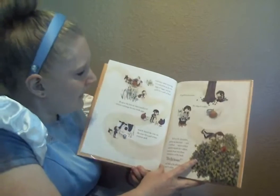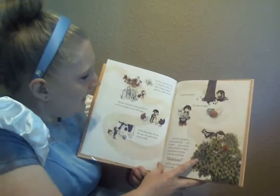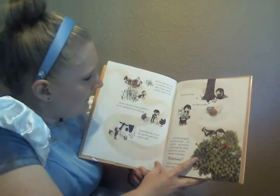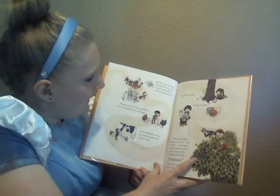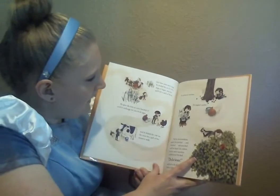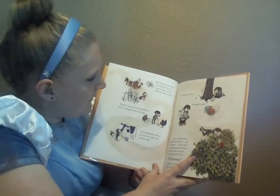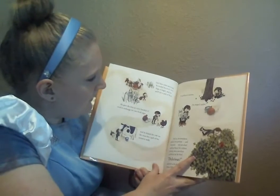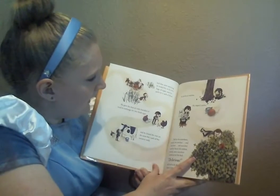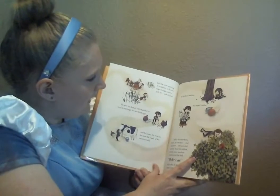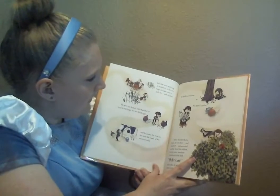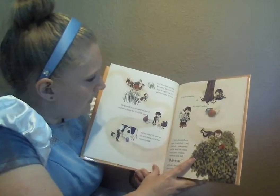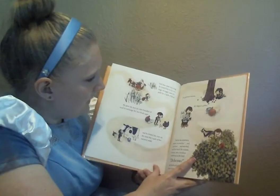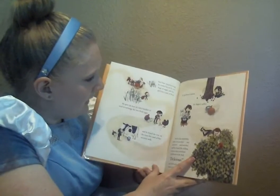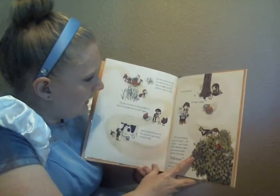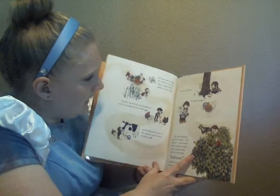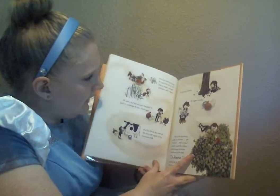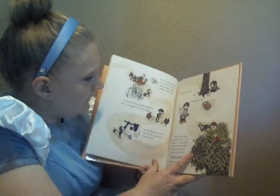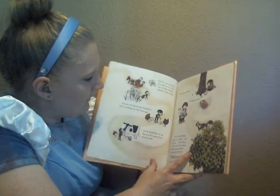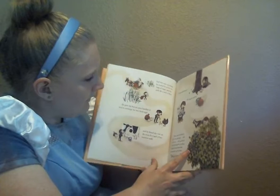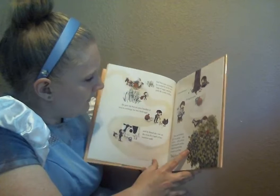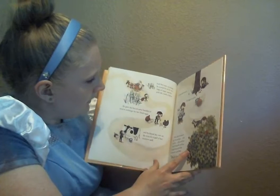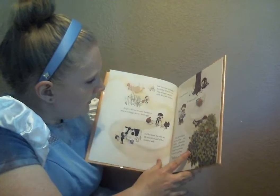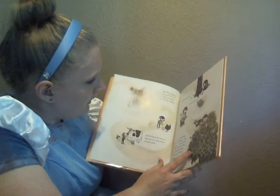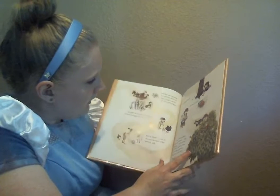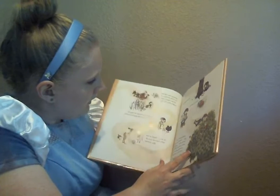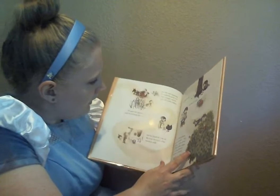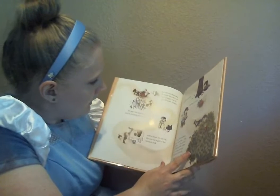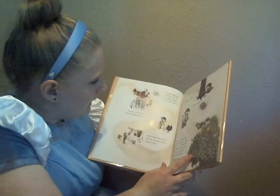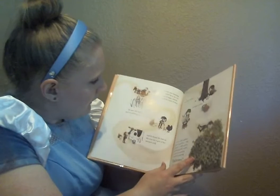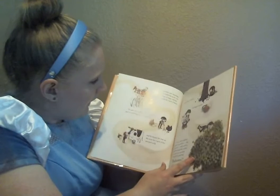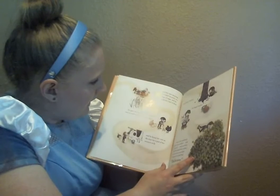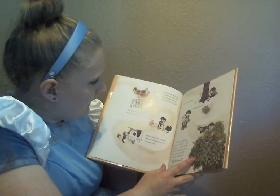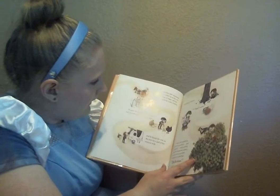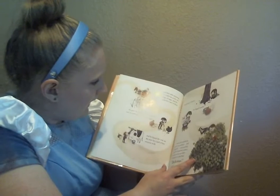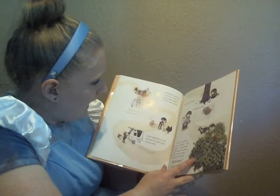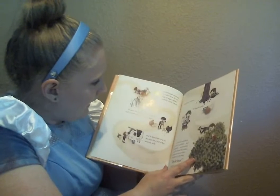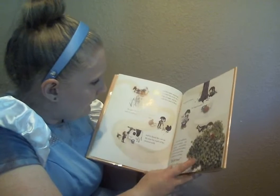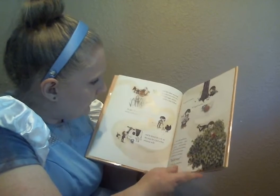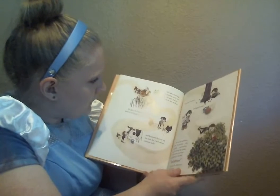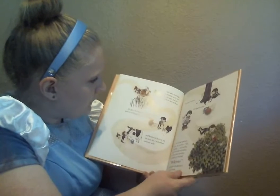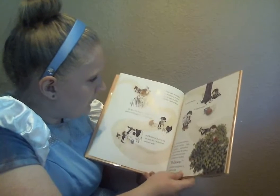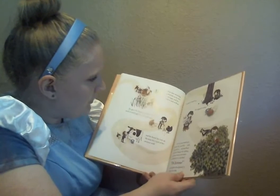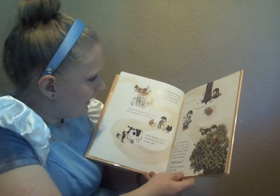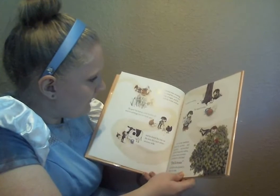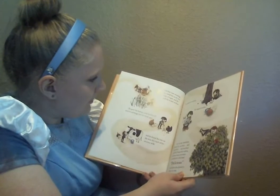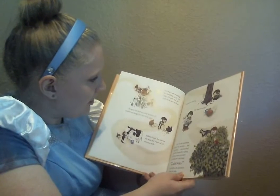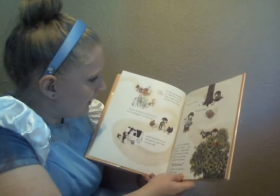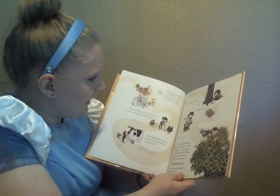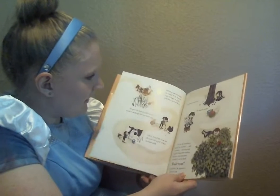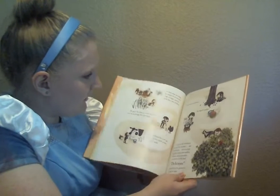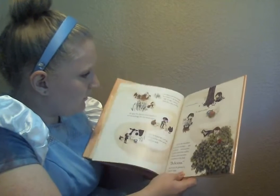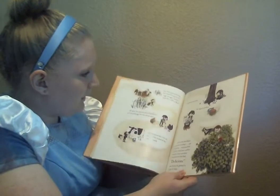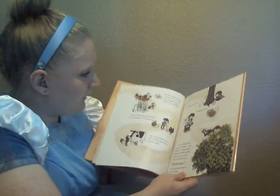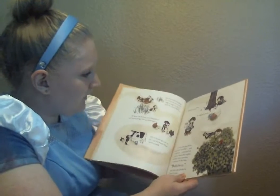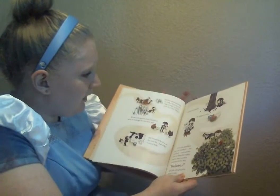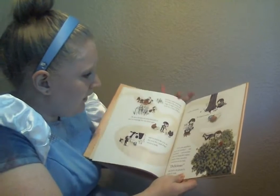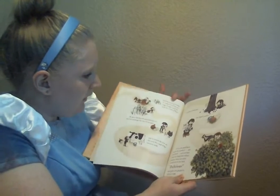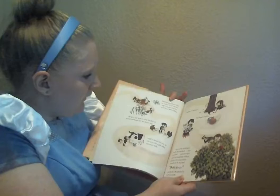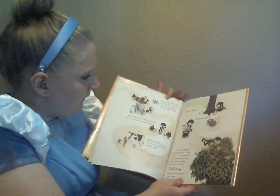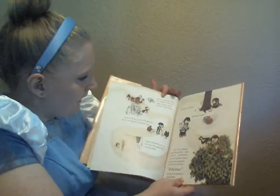And that same morning he traded his axe for 2 bags of sugar and his quilt for a